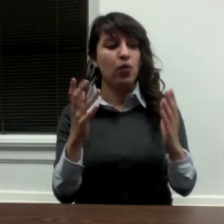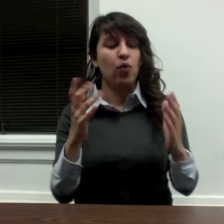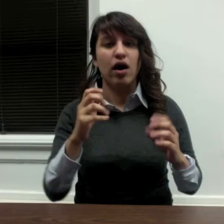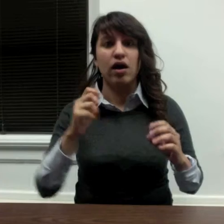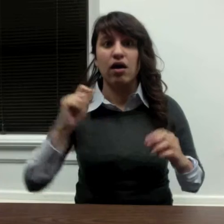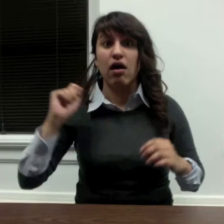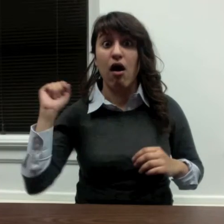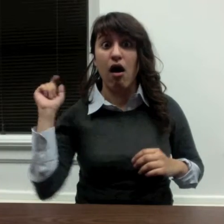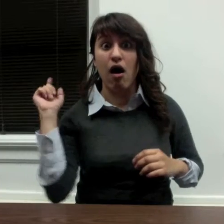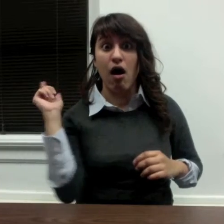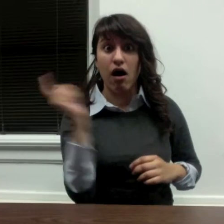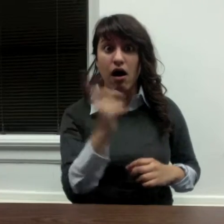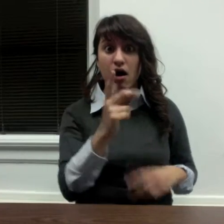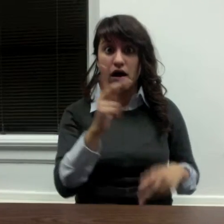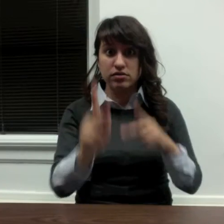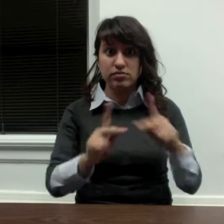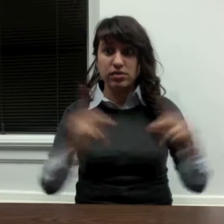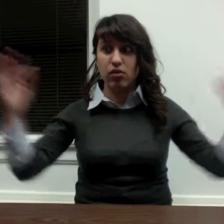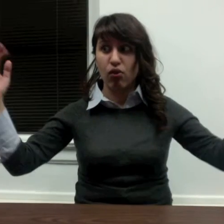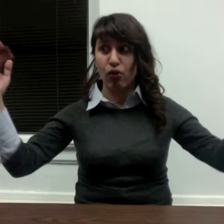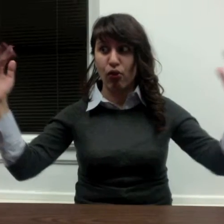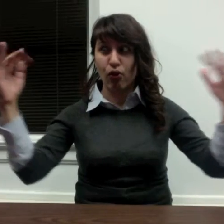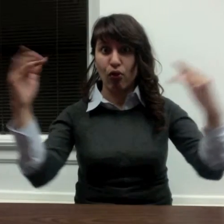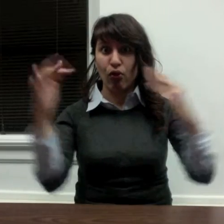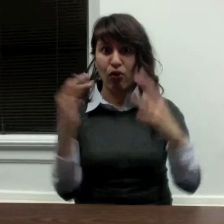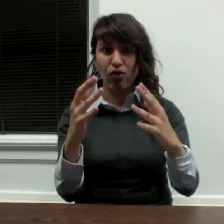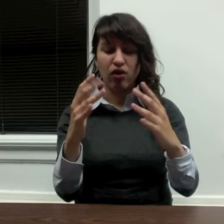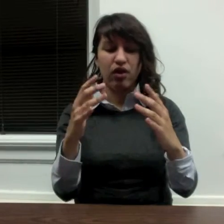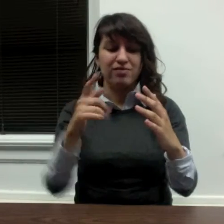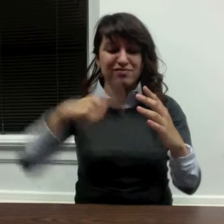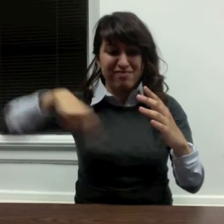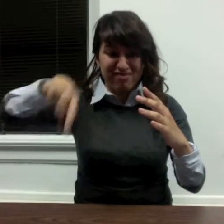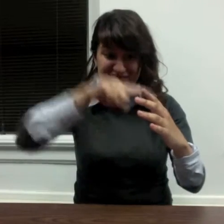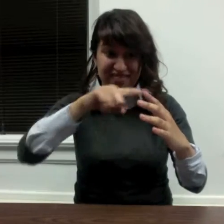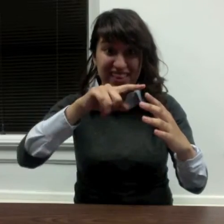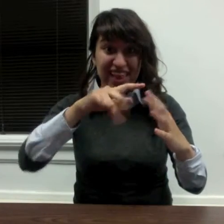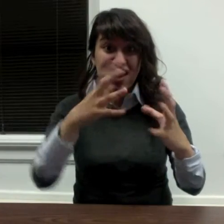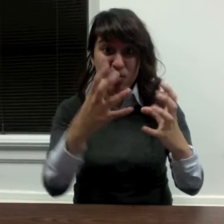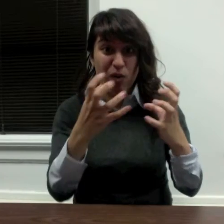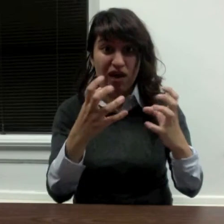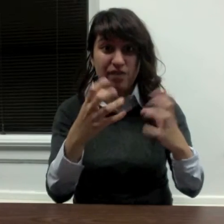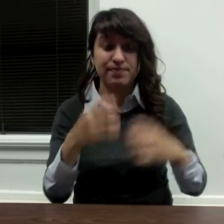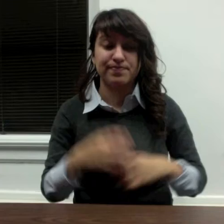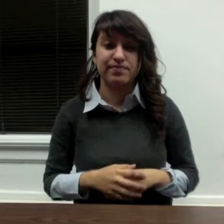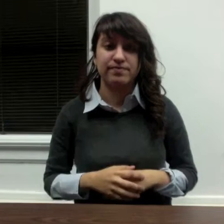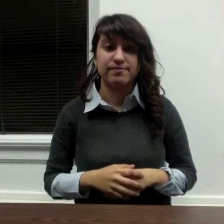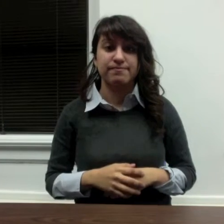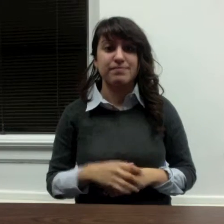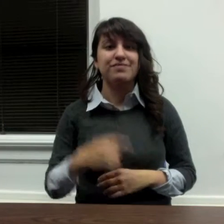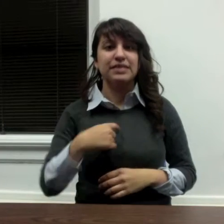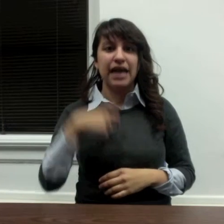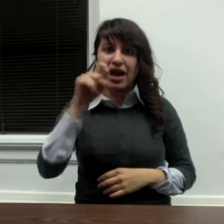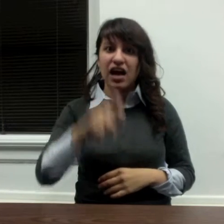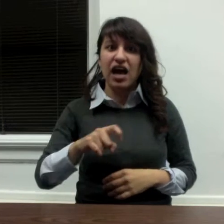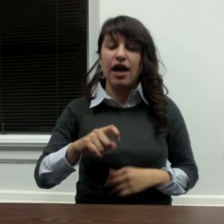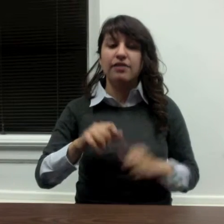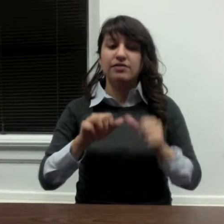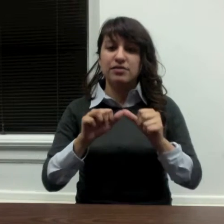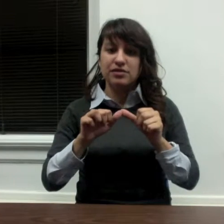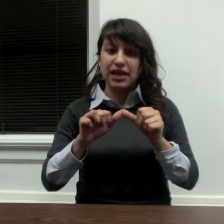challenging for us, but it's exciting too. I just have to continue to remind myself that